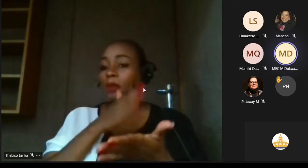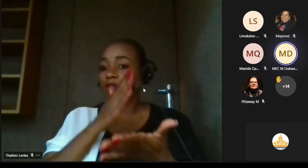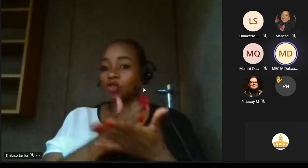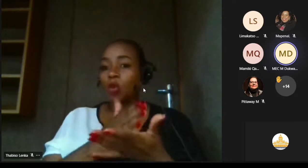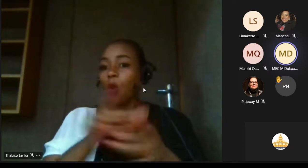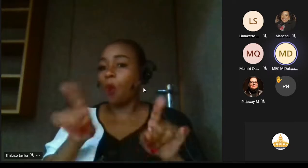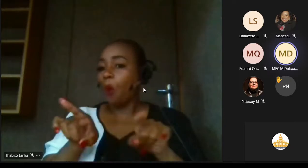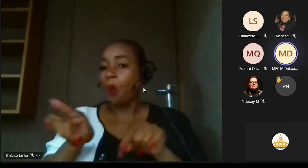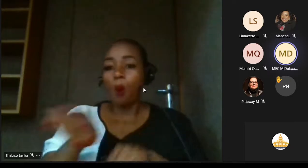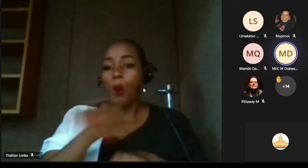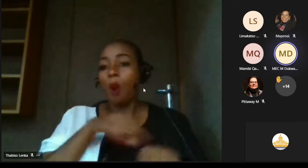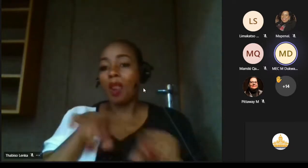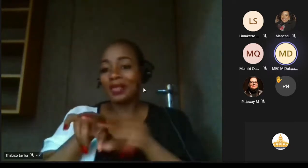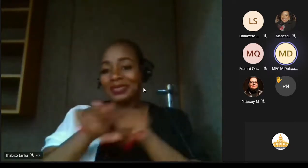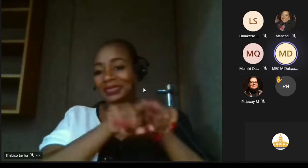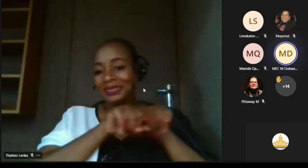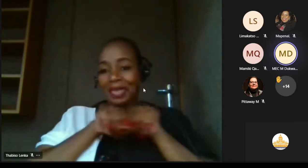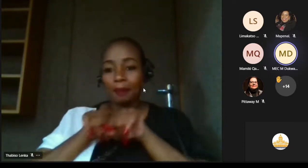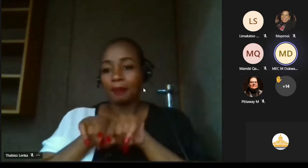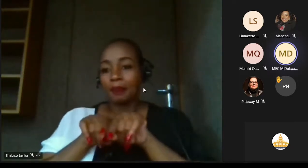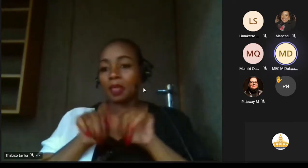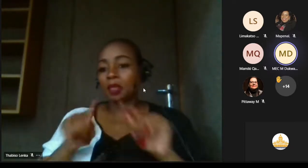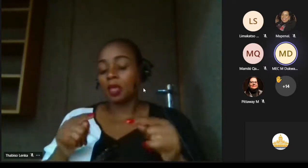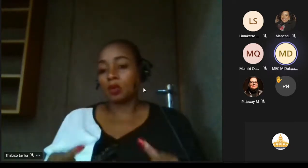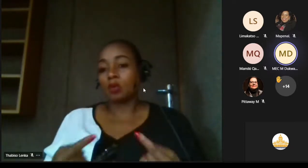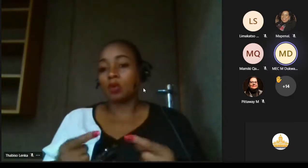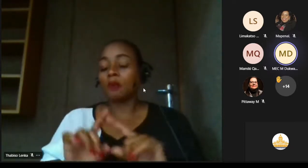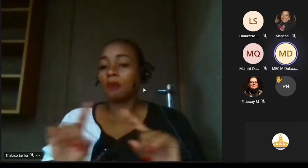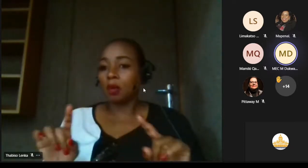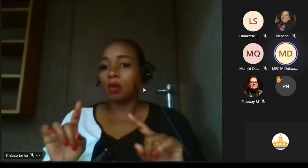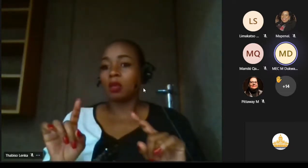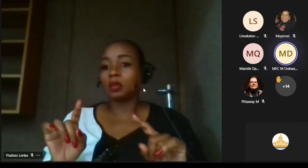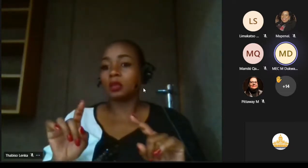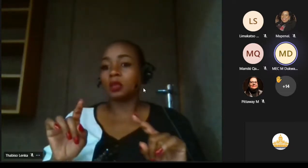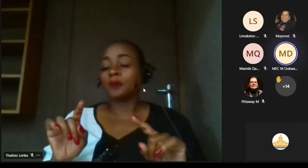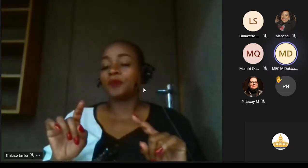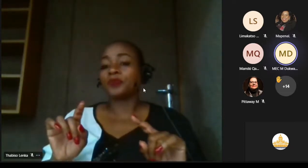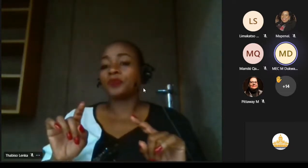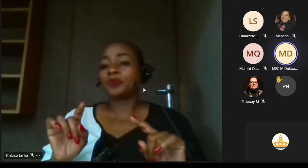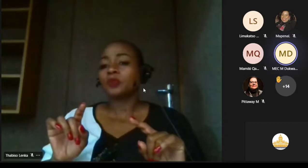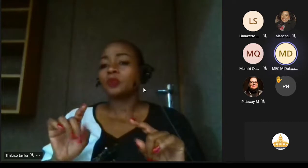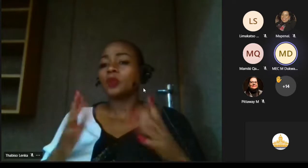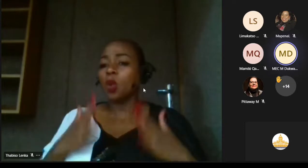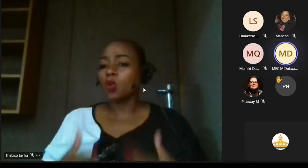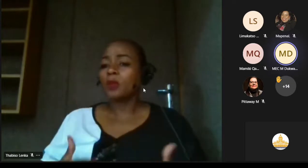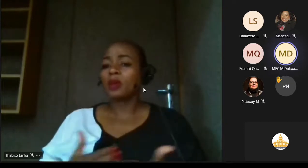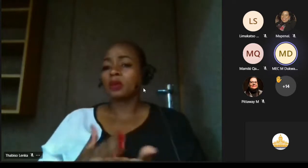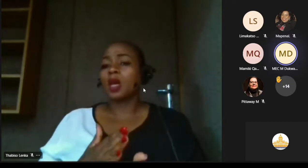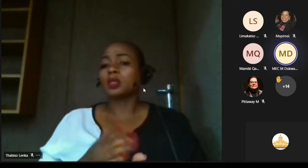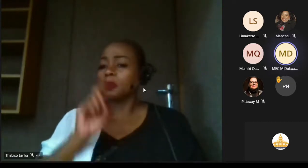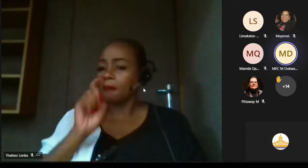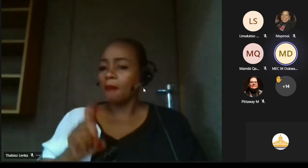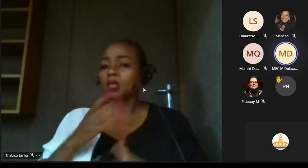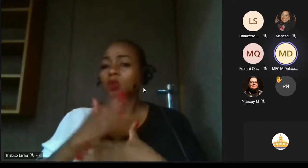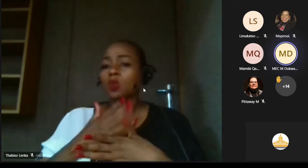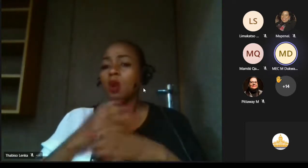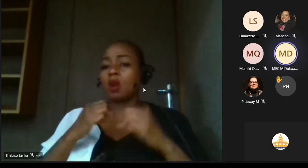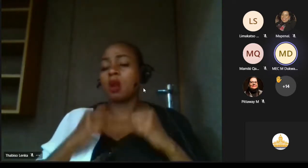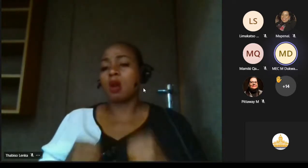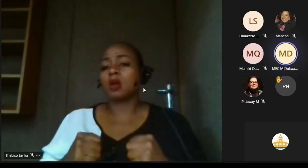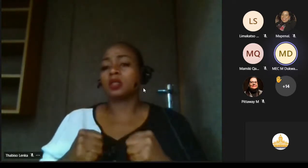brush. There are municipalities that somewhat have basic rights but need to push a little